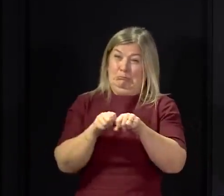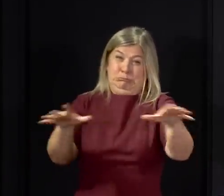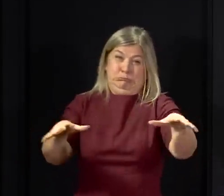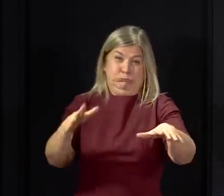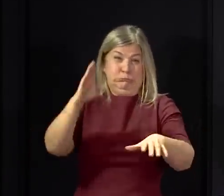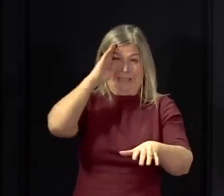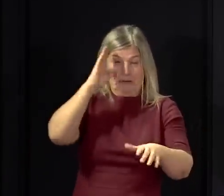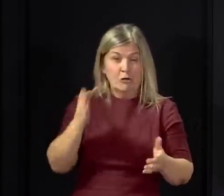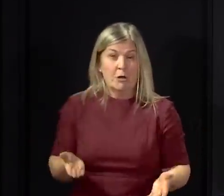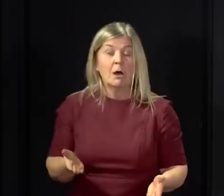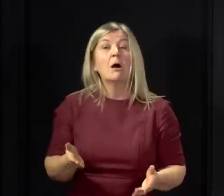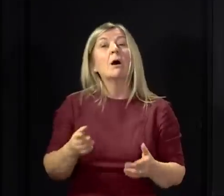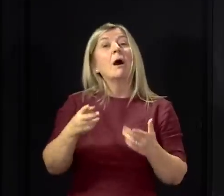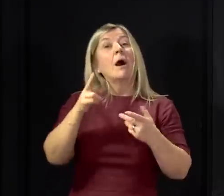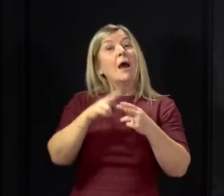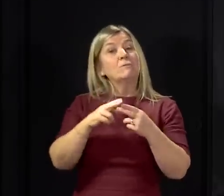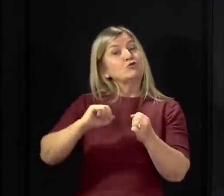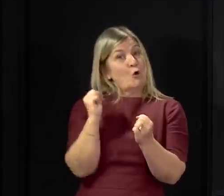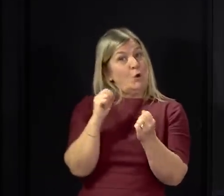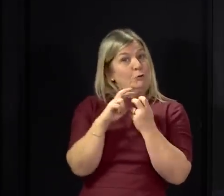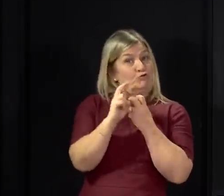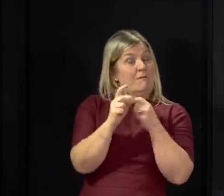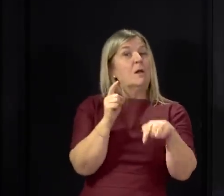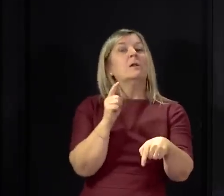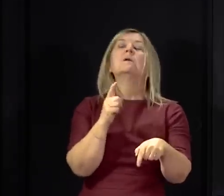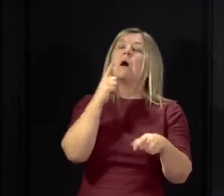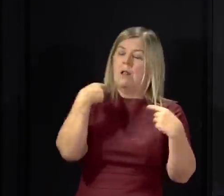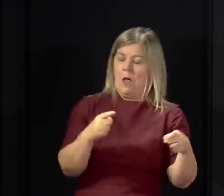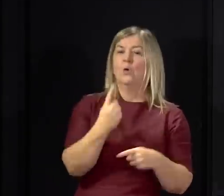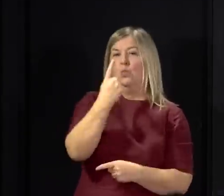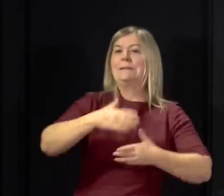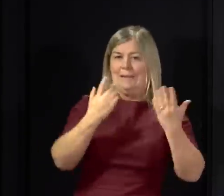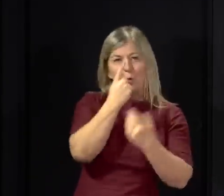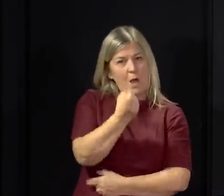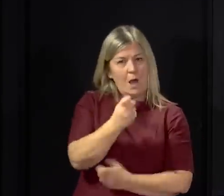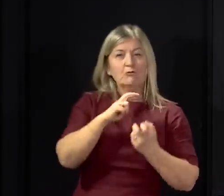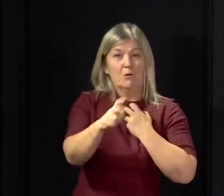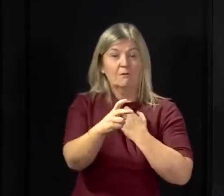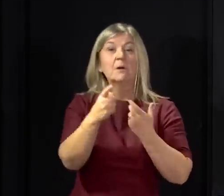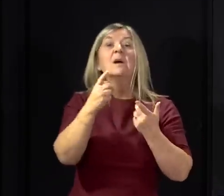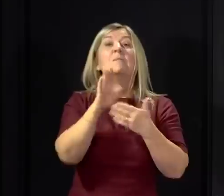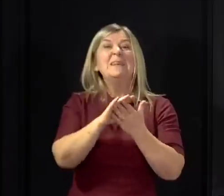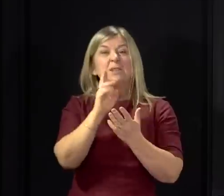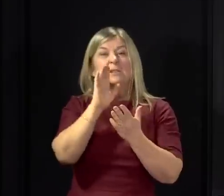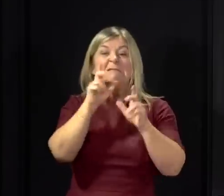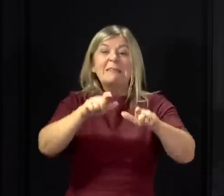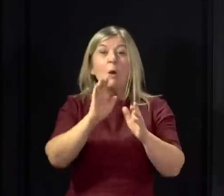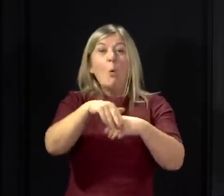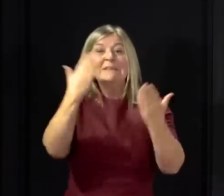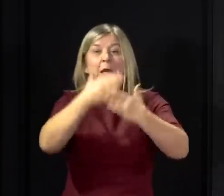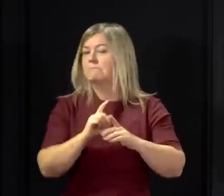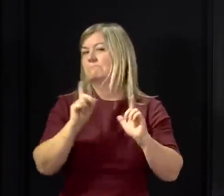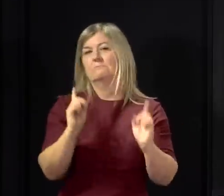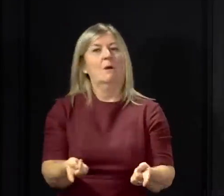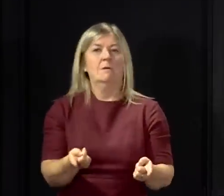Scotland, that will be allowed on Christmas Day only. If you can't make it there and back on the same day, please don't go. And we're asking you not even